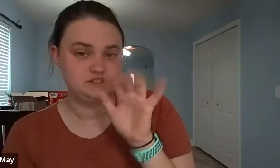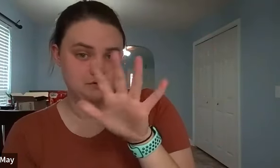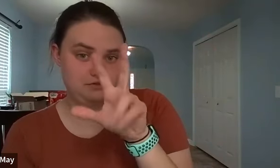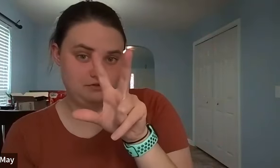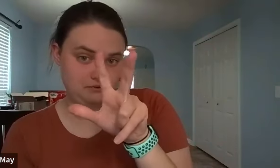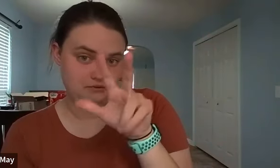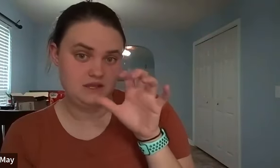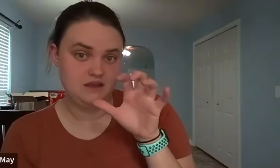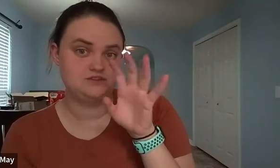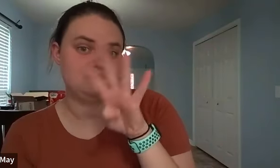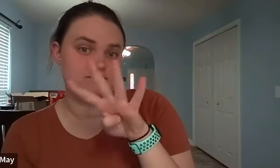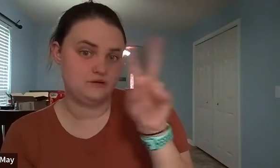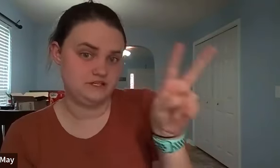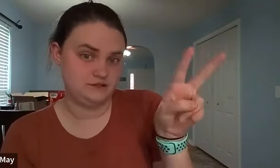So 342.